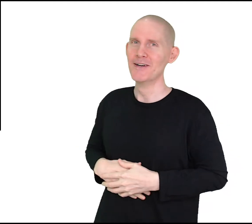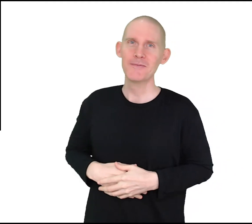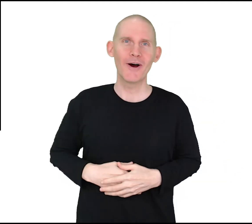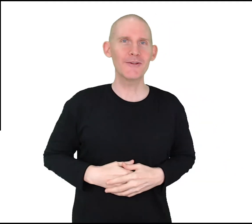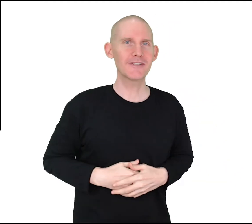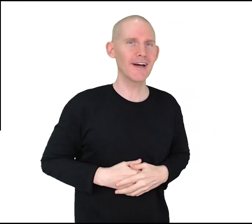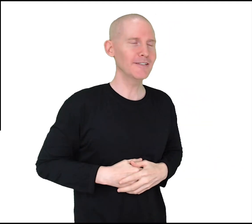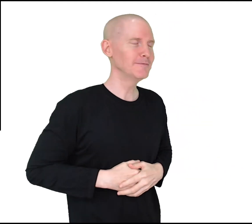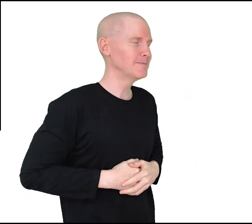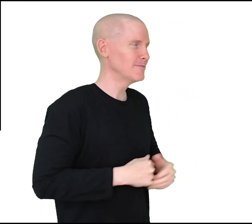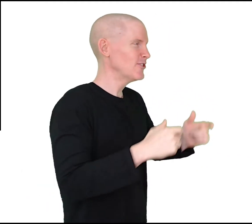Other side.